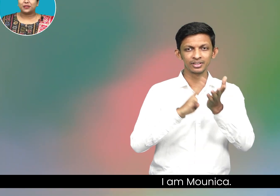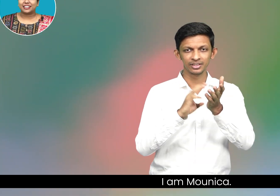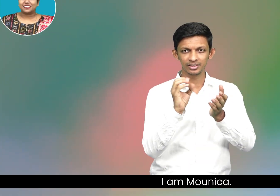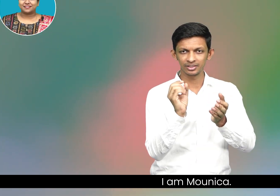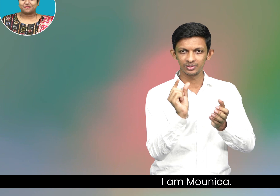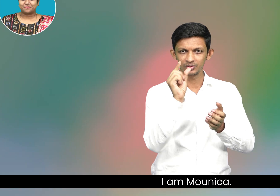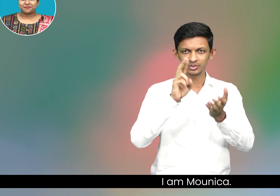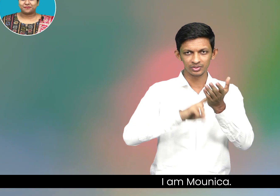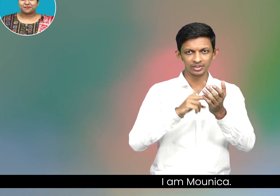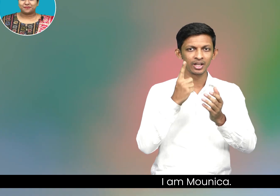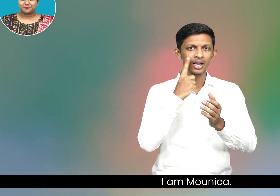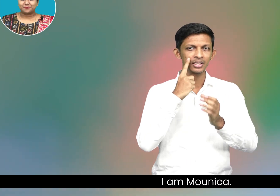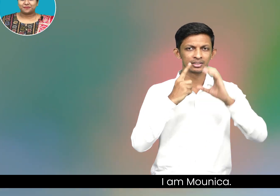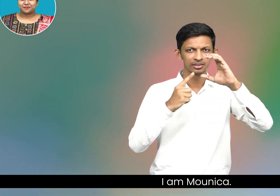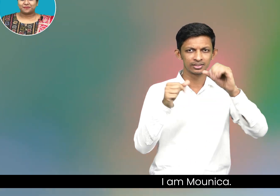Maunika.